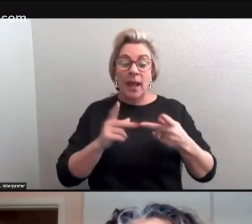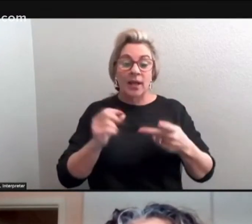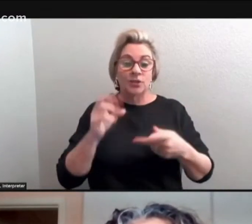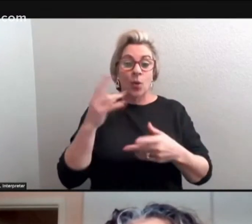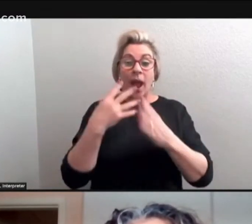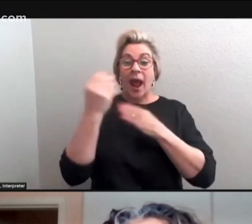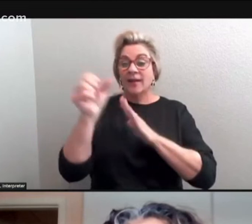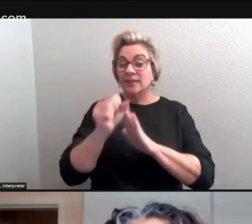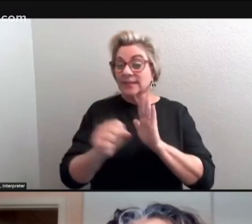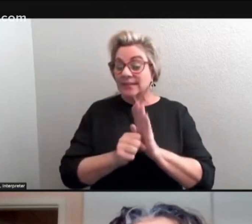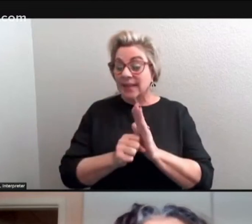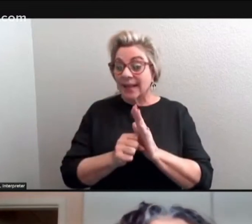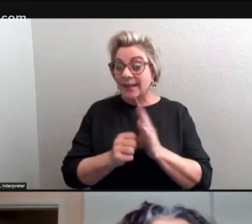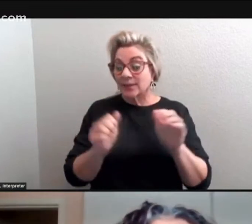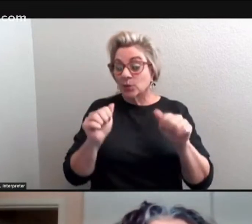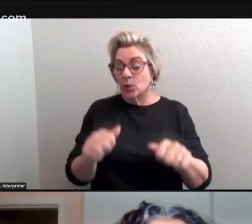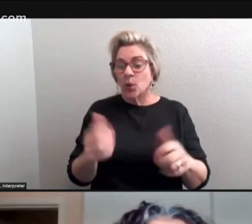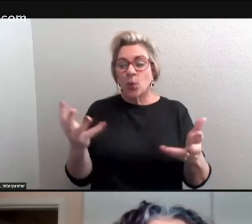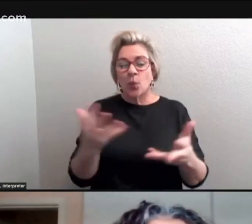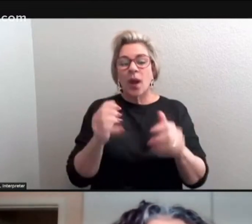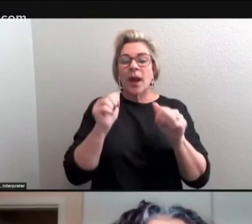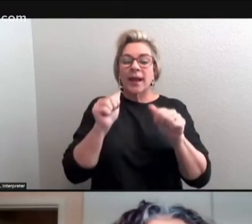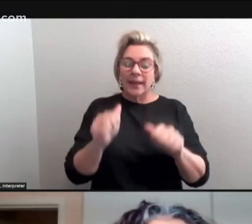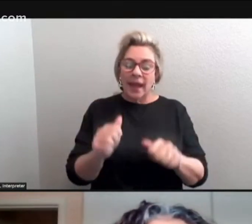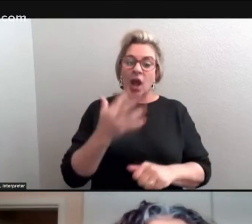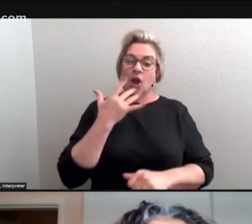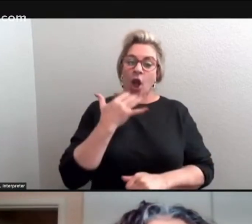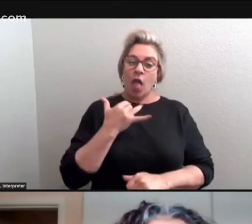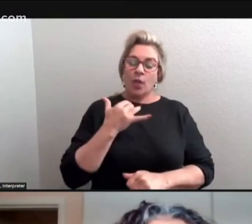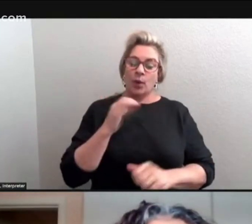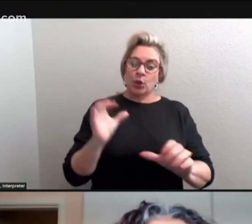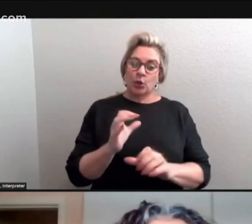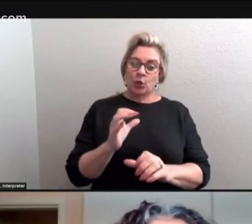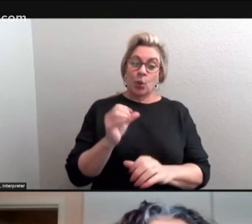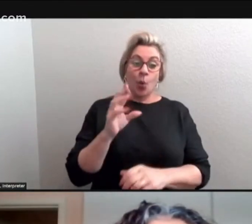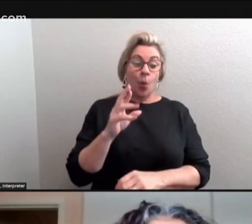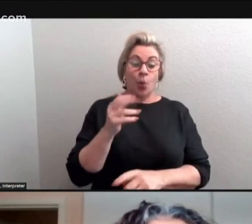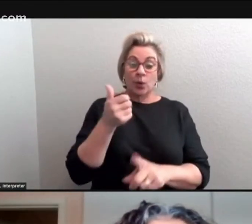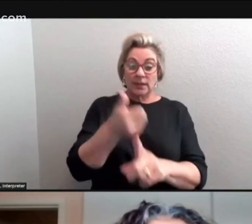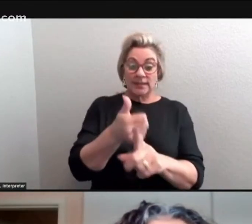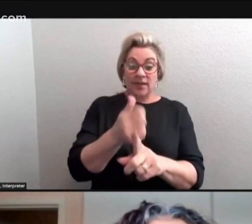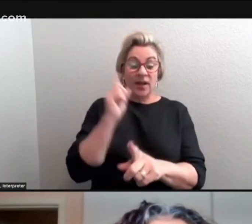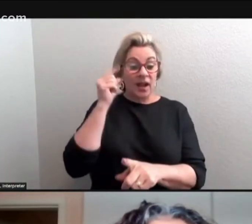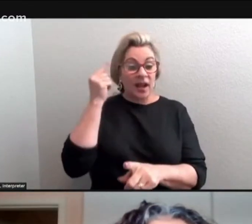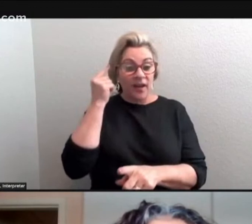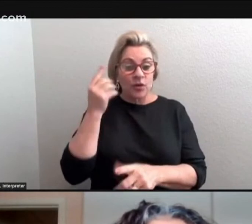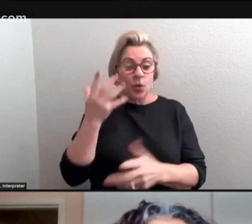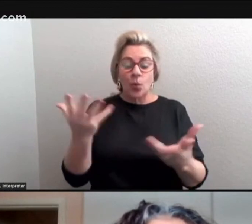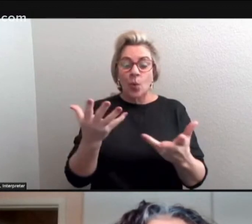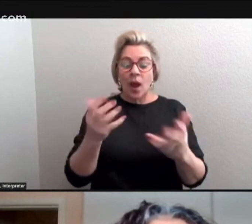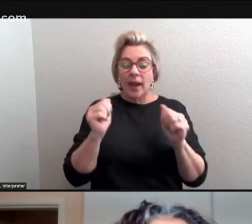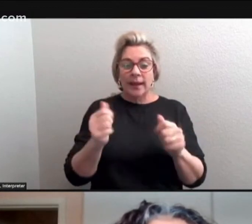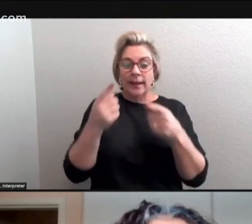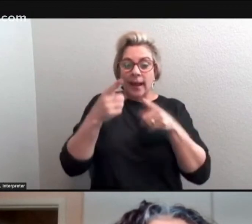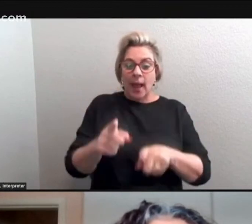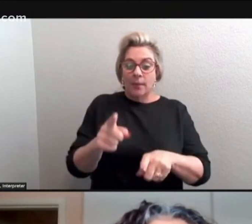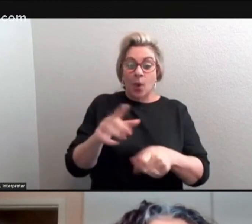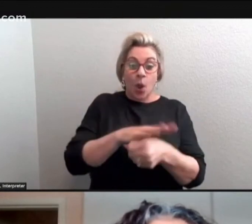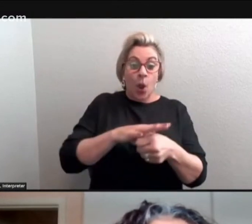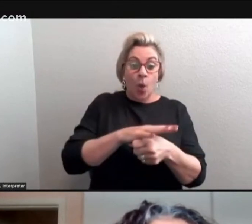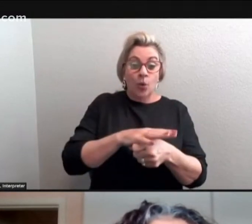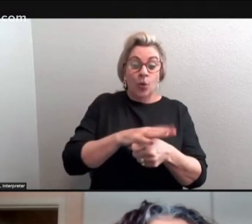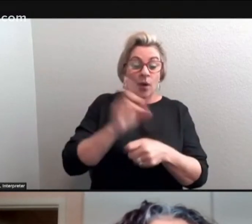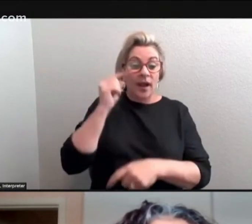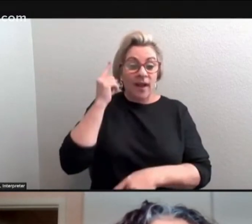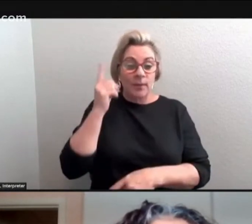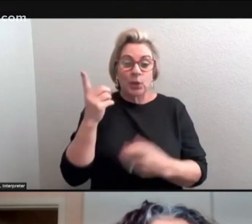of state. So what can Colorado do? What can you do as a governor? What can the legislature do or local governments do